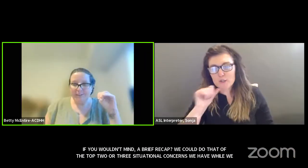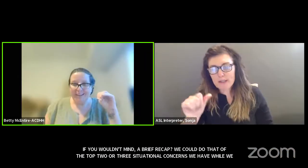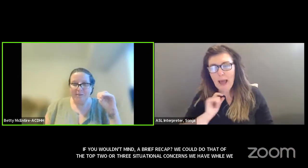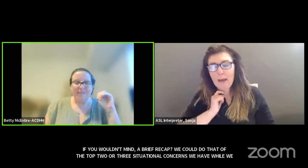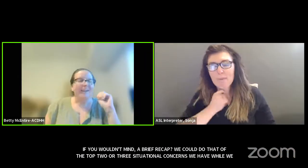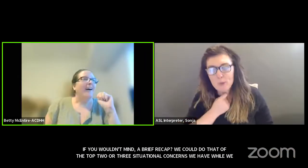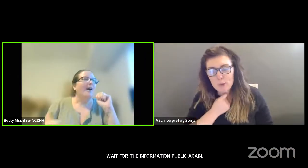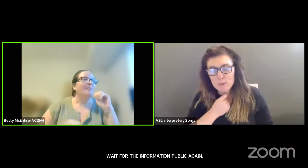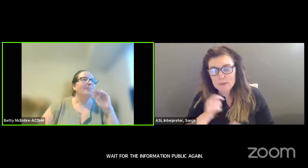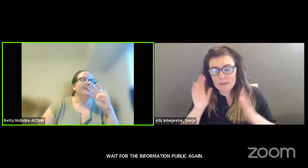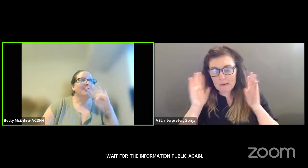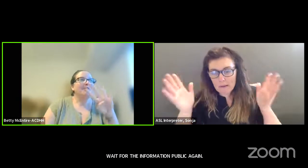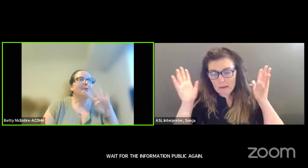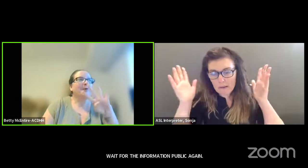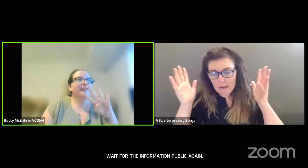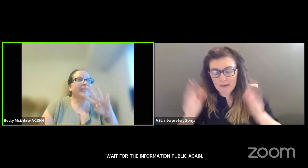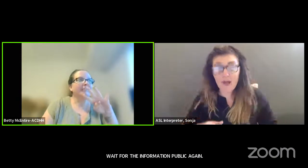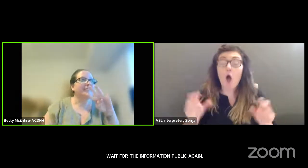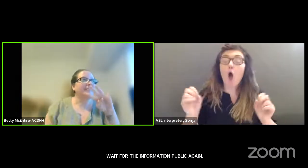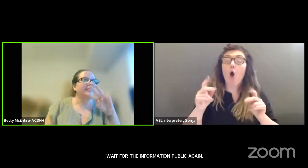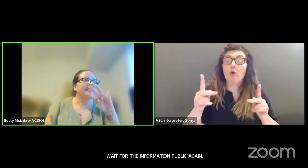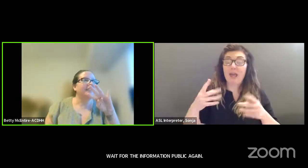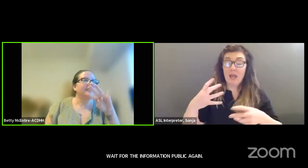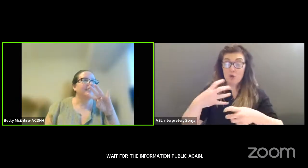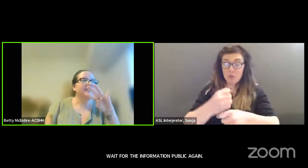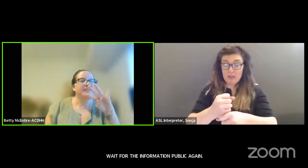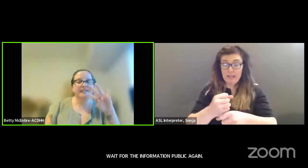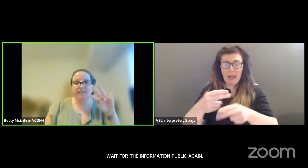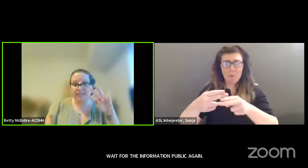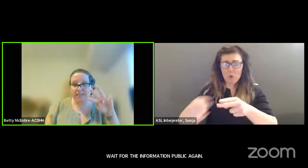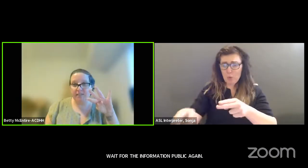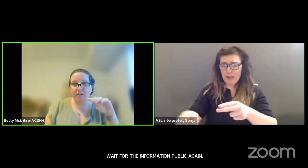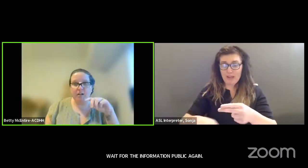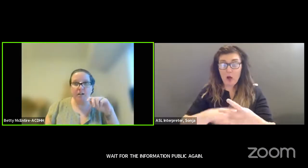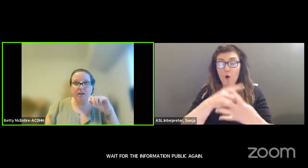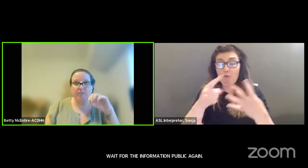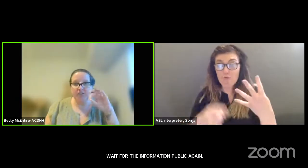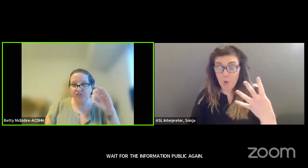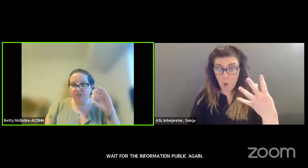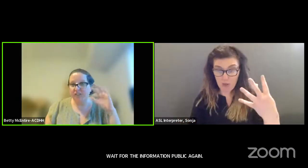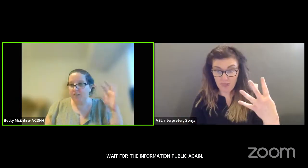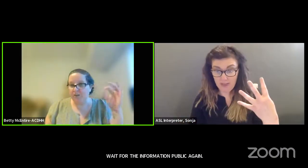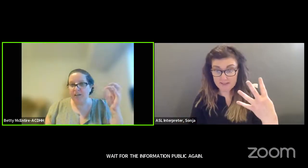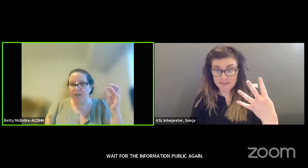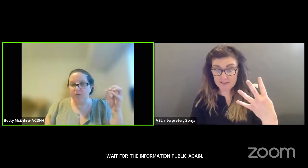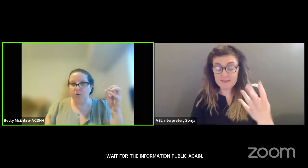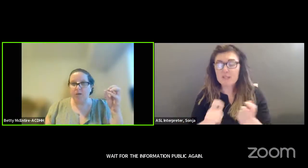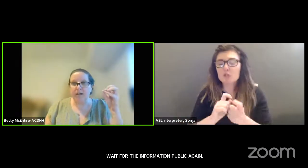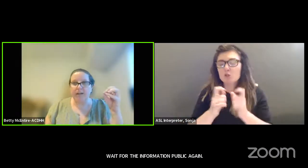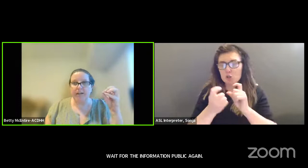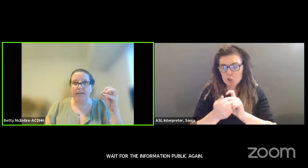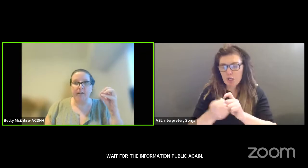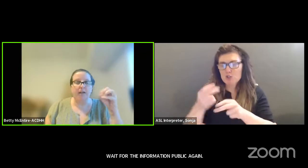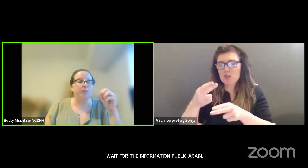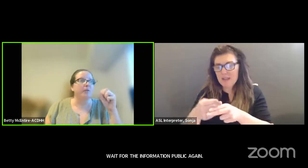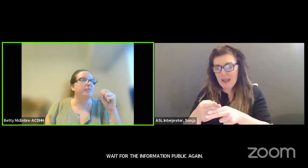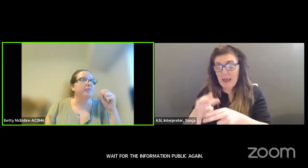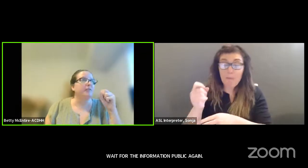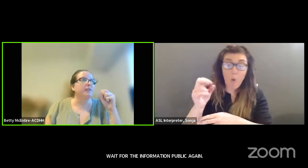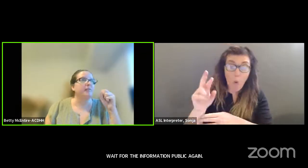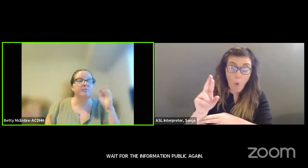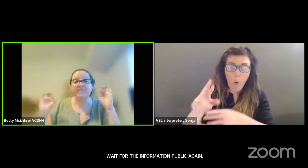Quick recap. So there's 4 things to consider about changing the name and or adding